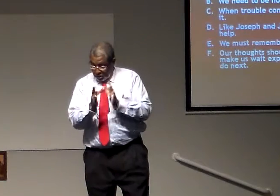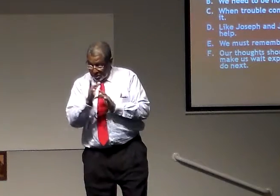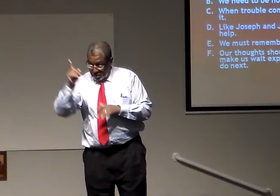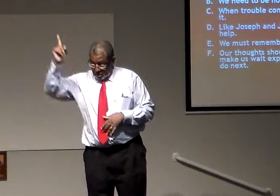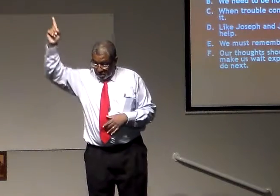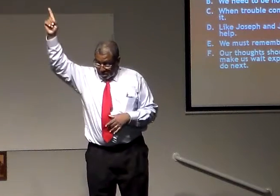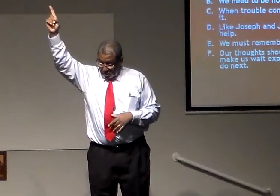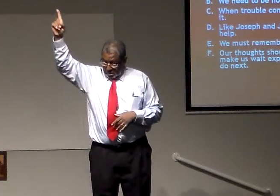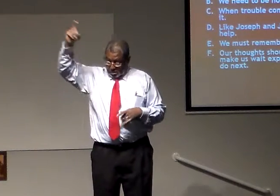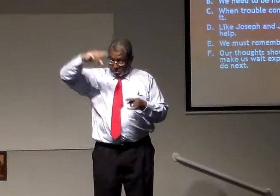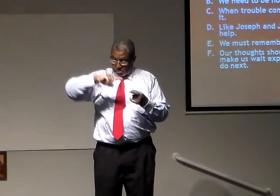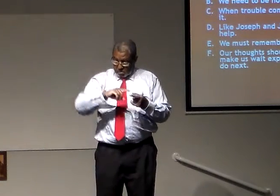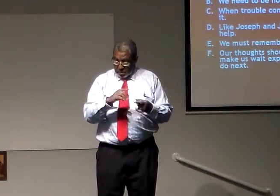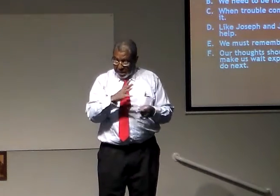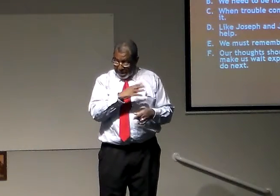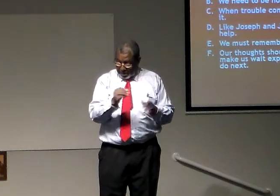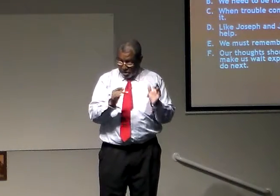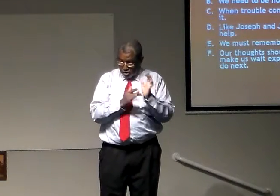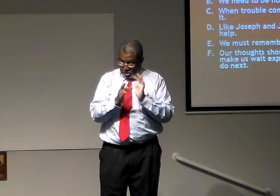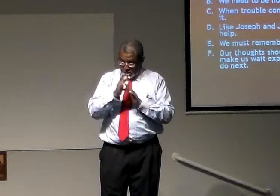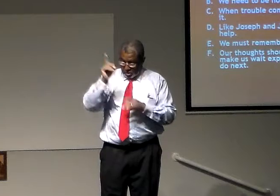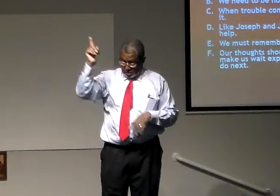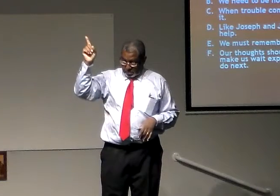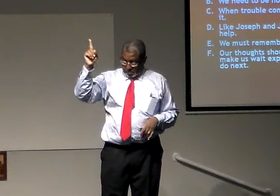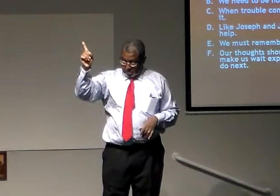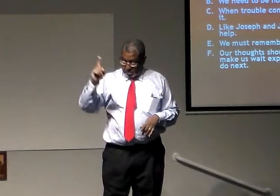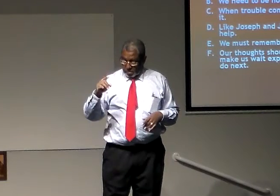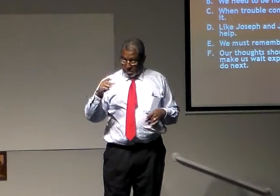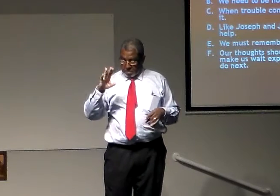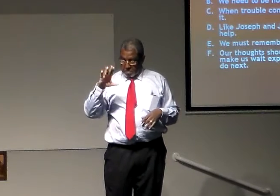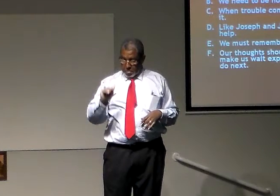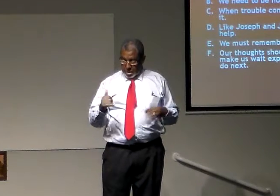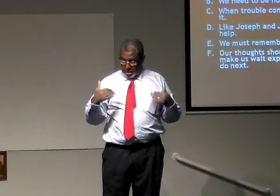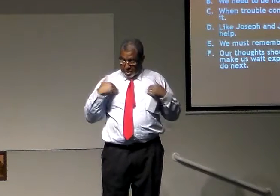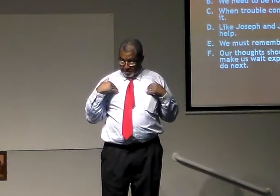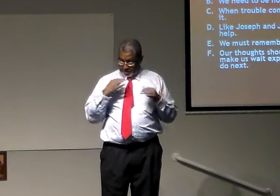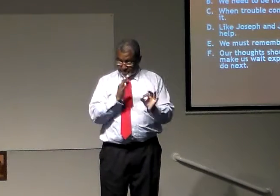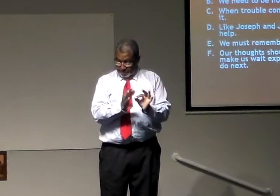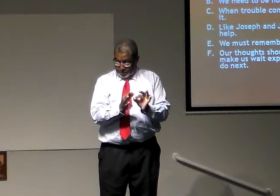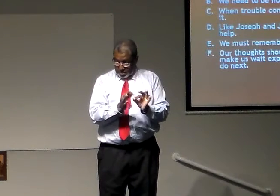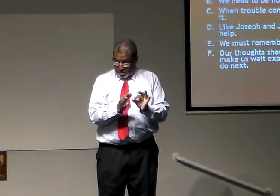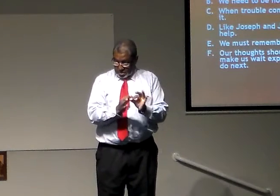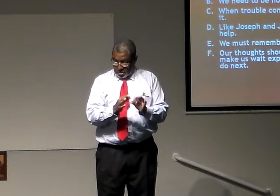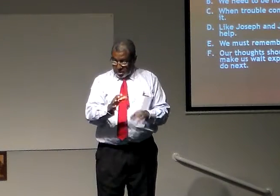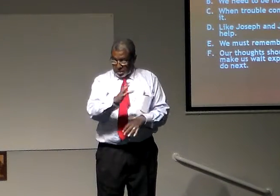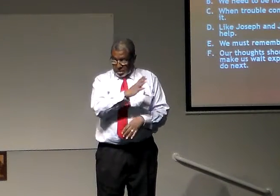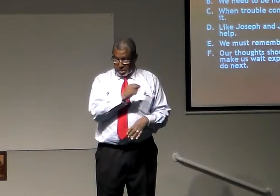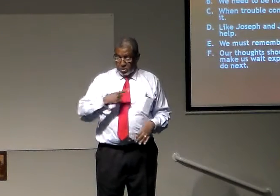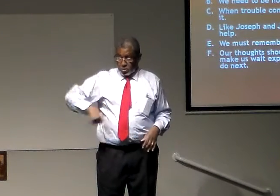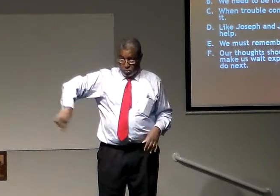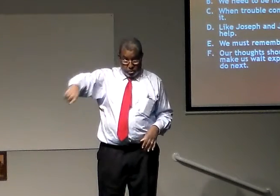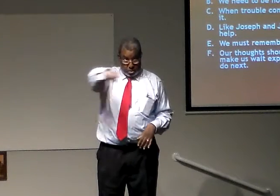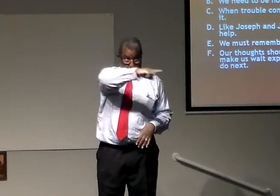Today, we should be like Joseph and Jesus to have faith, put our trust in God.